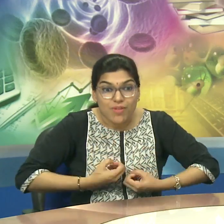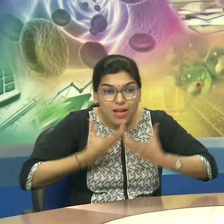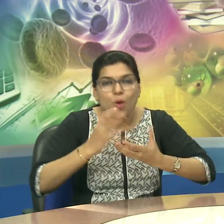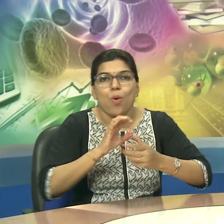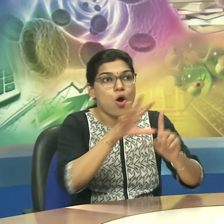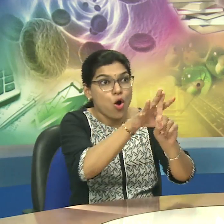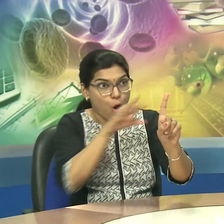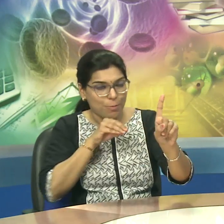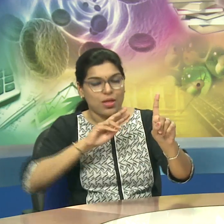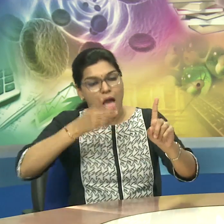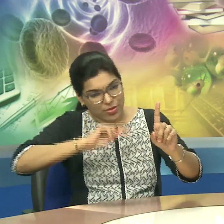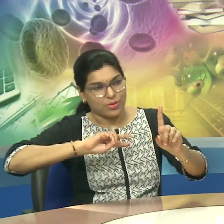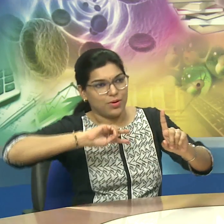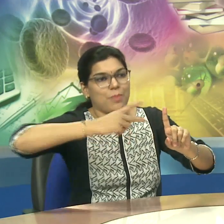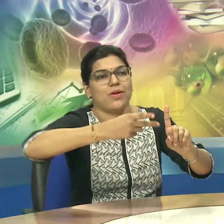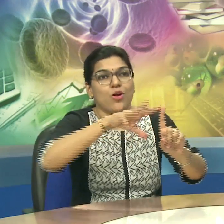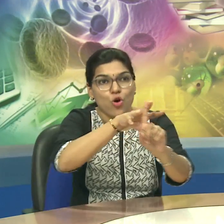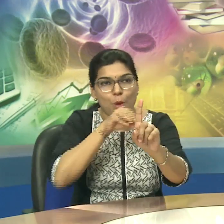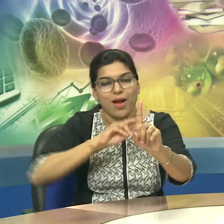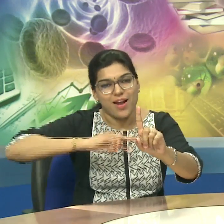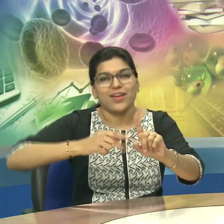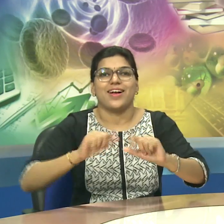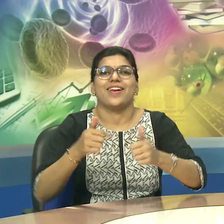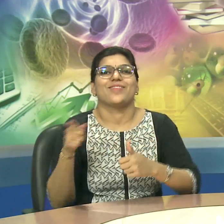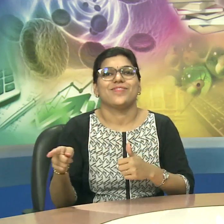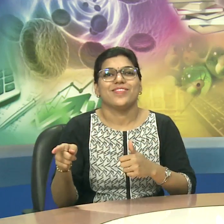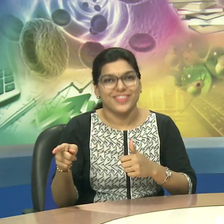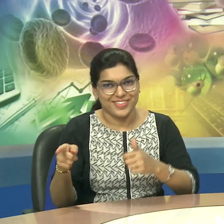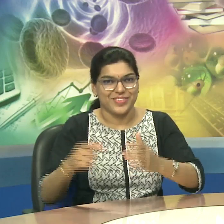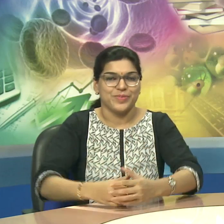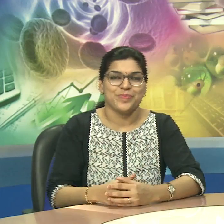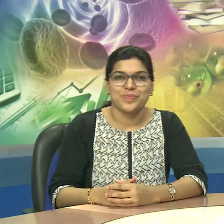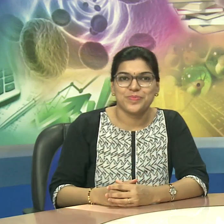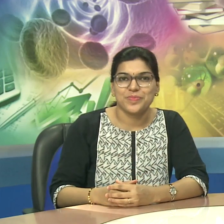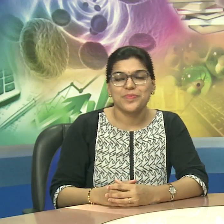at mimicking the sentences. So they just copy the sentences.